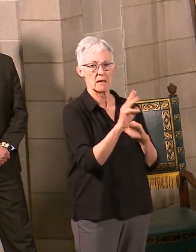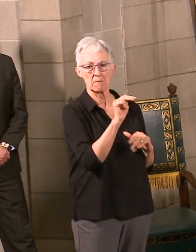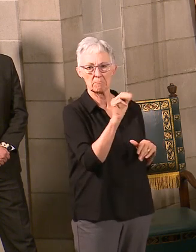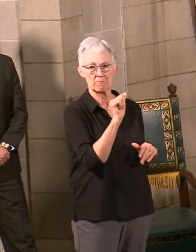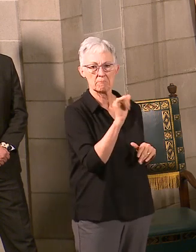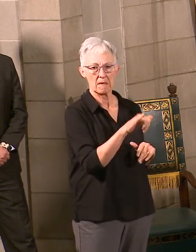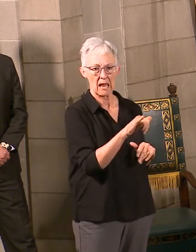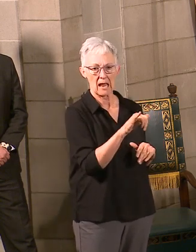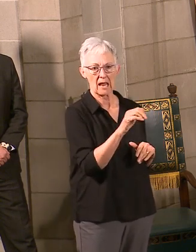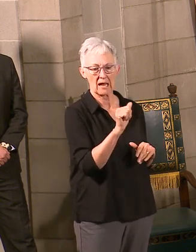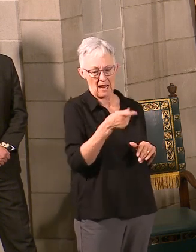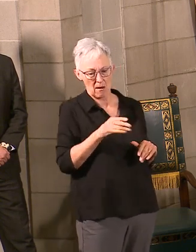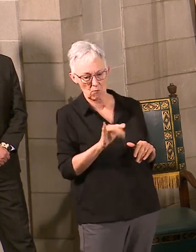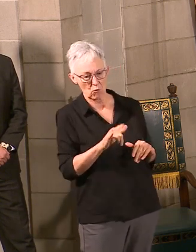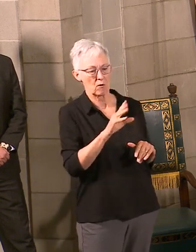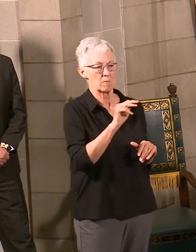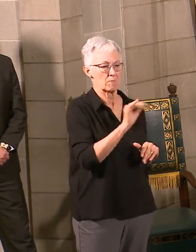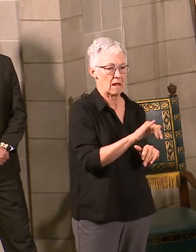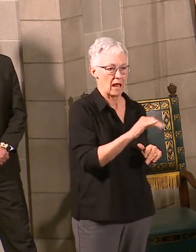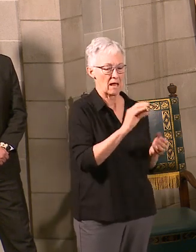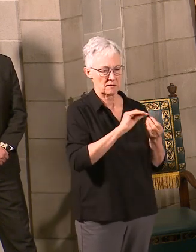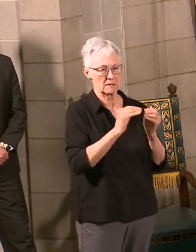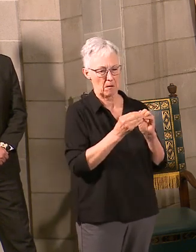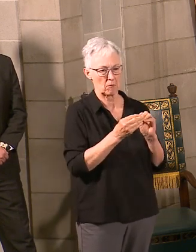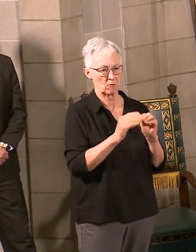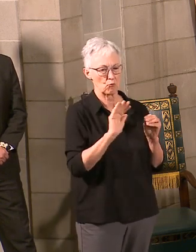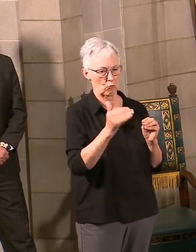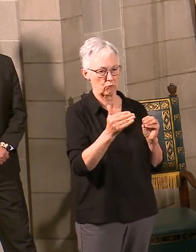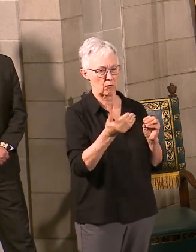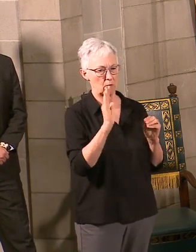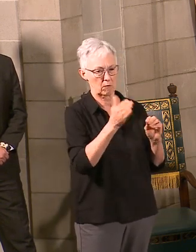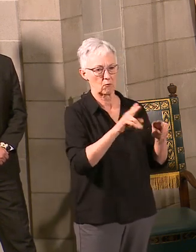numbers, but really it's too soon to know what that overall impact will be.